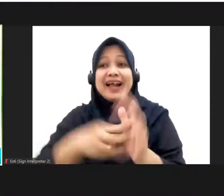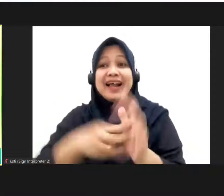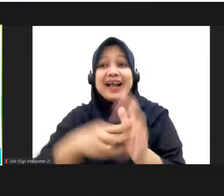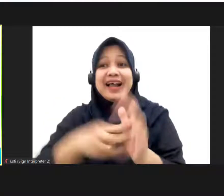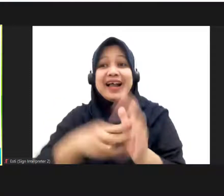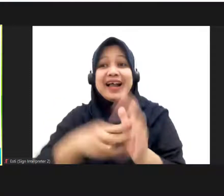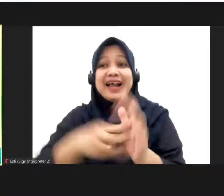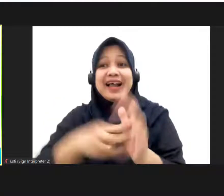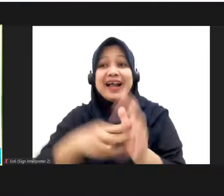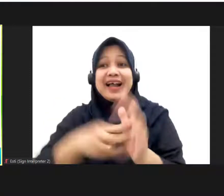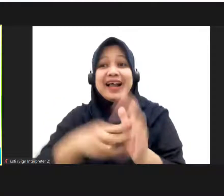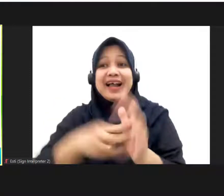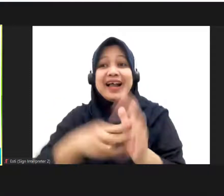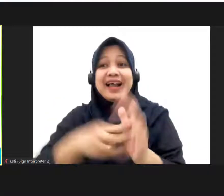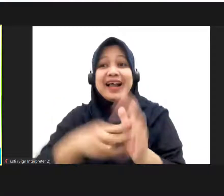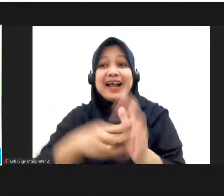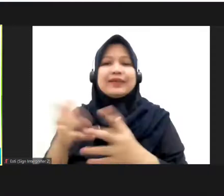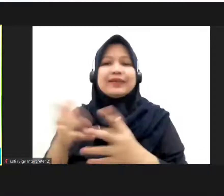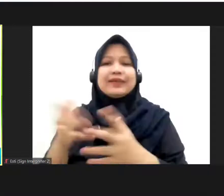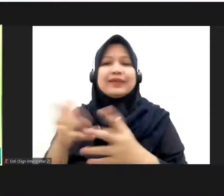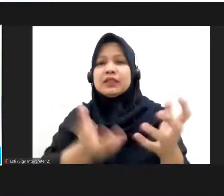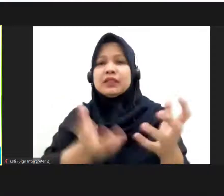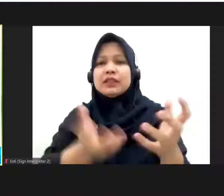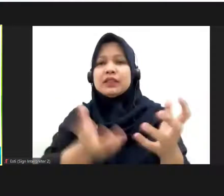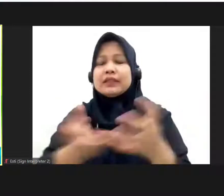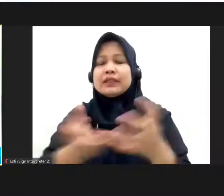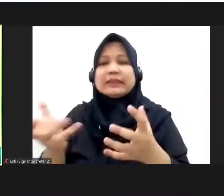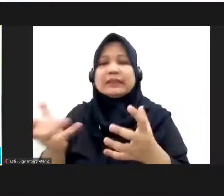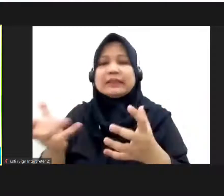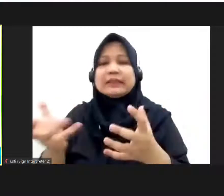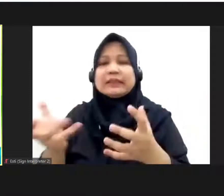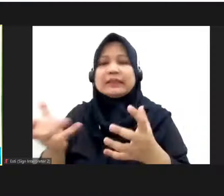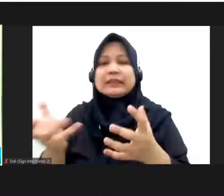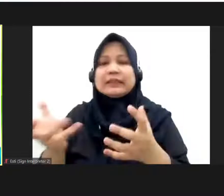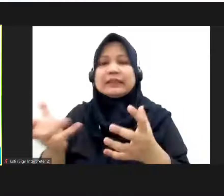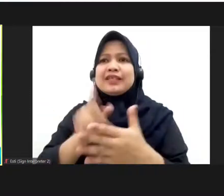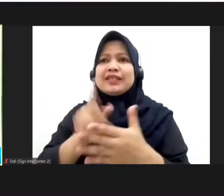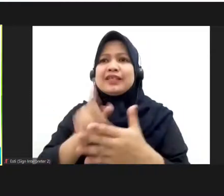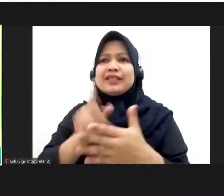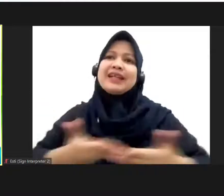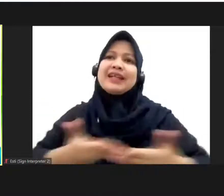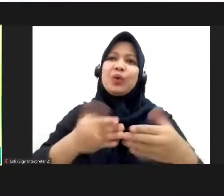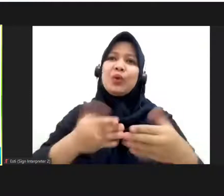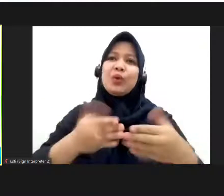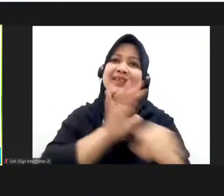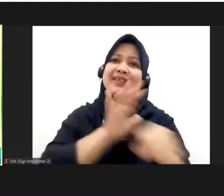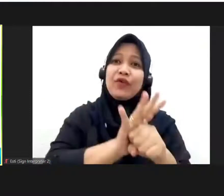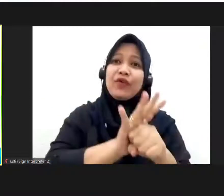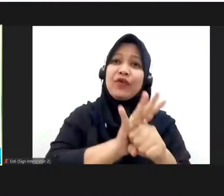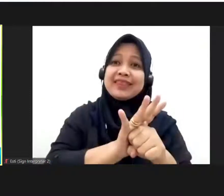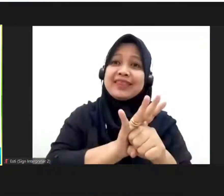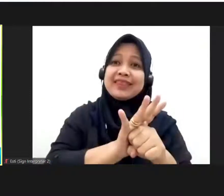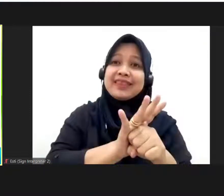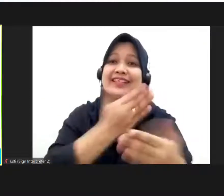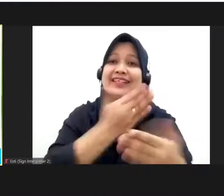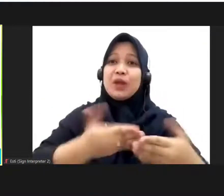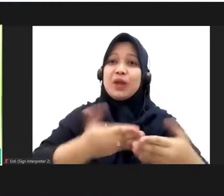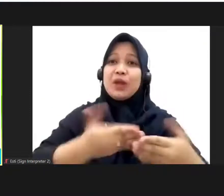evacuation center even without COVID, worsened, because now you have COVID, so you should have